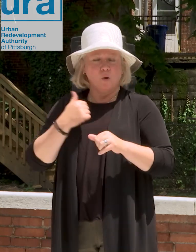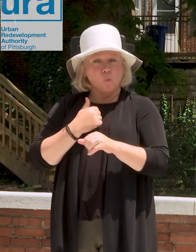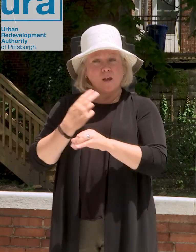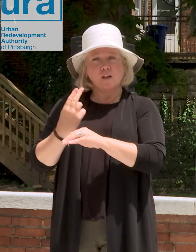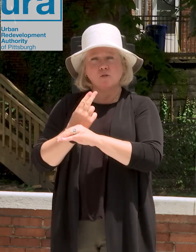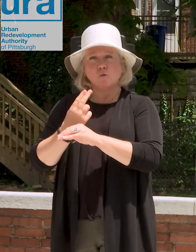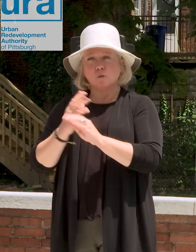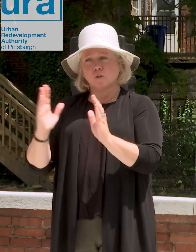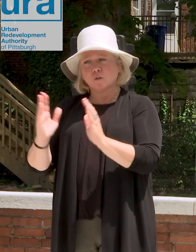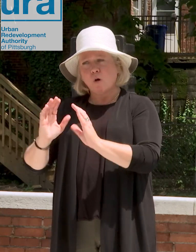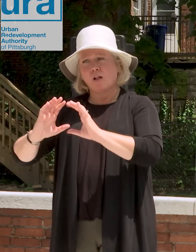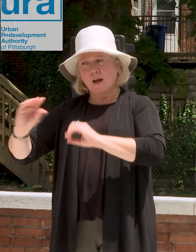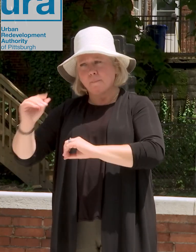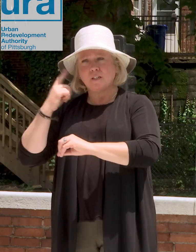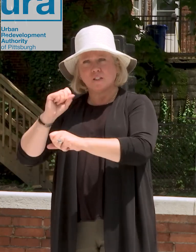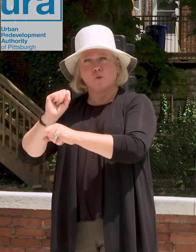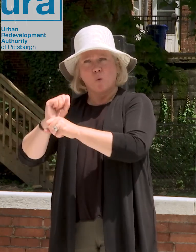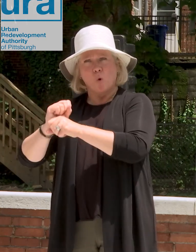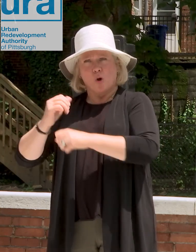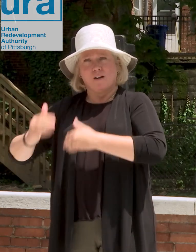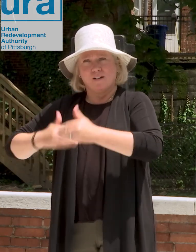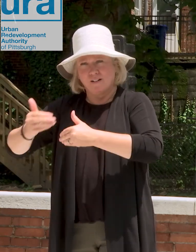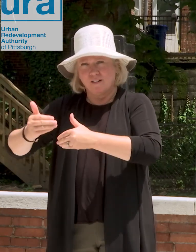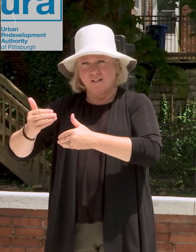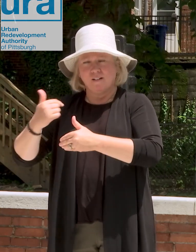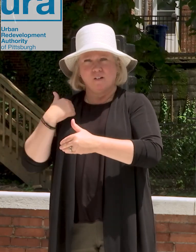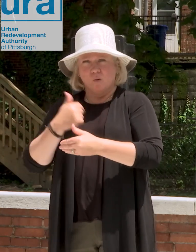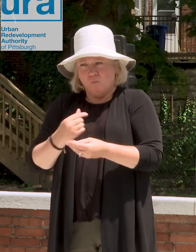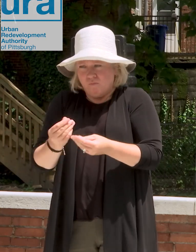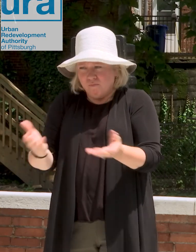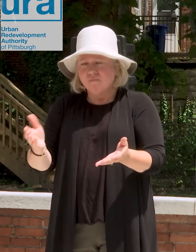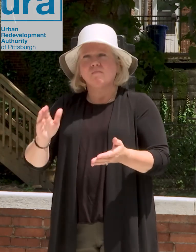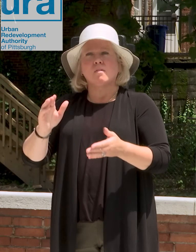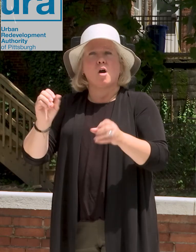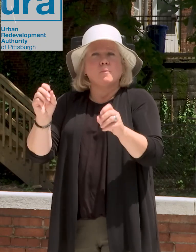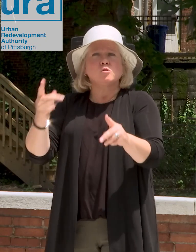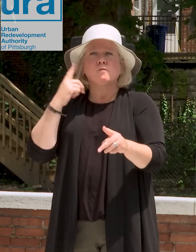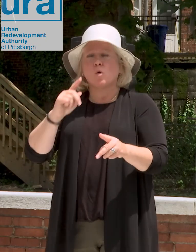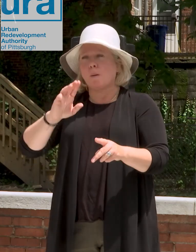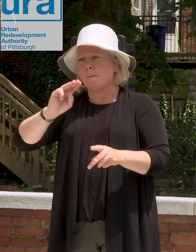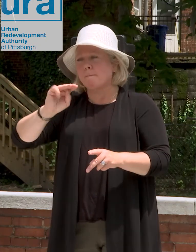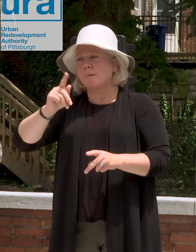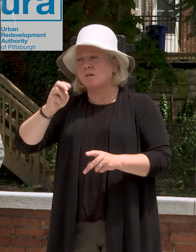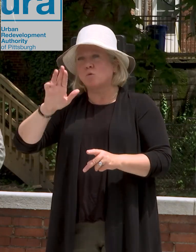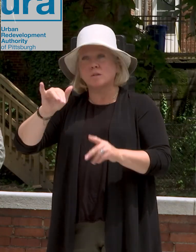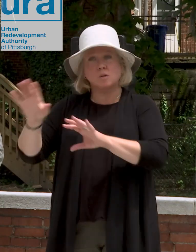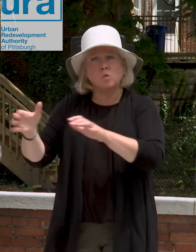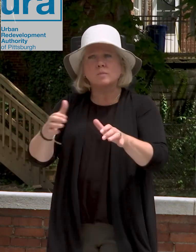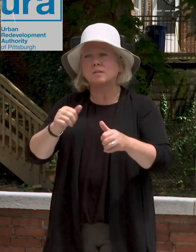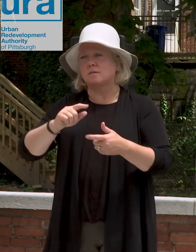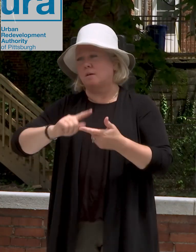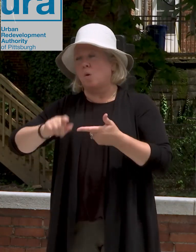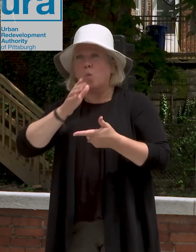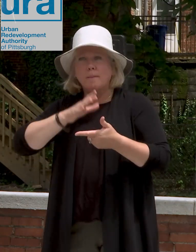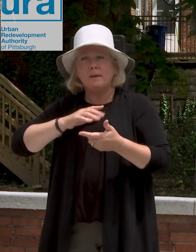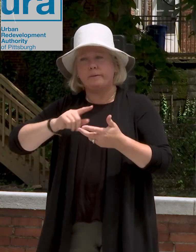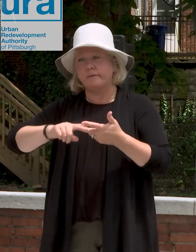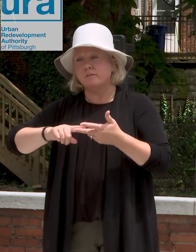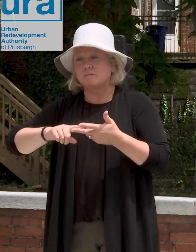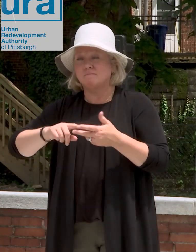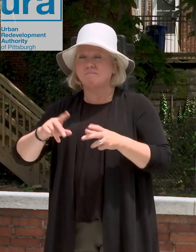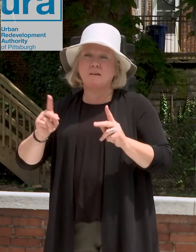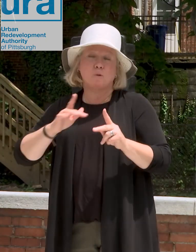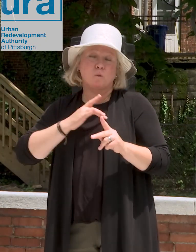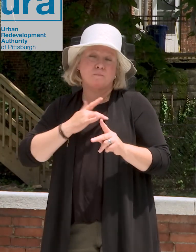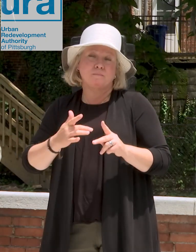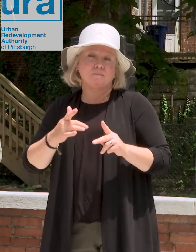small companies to get the work done. We provide opportunities for minorities, for women, opportunities for folks who otherwise may not have a shot to be